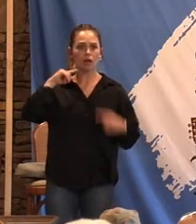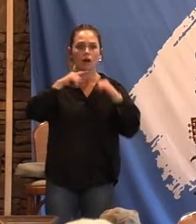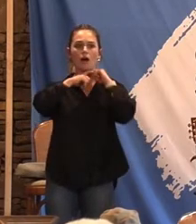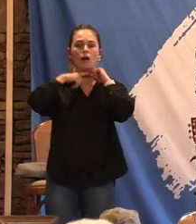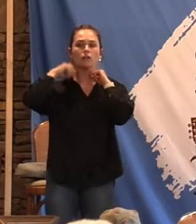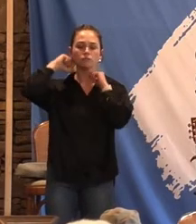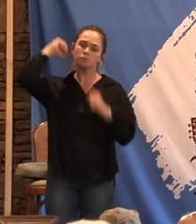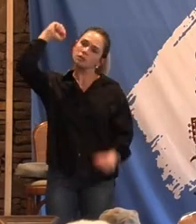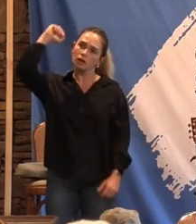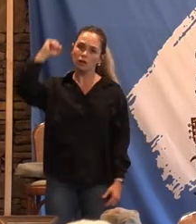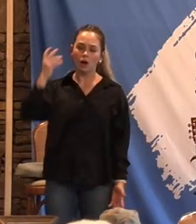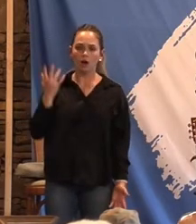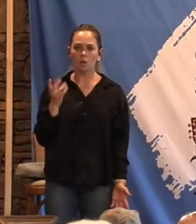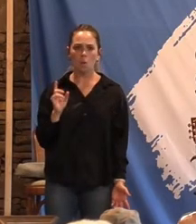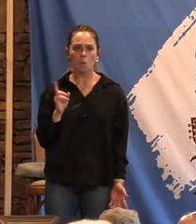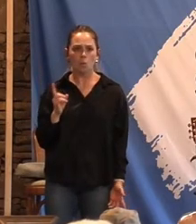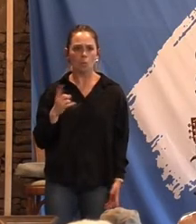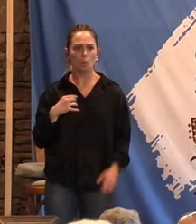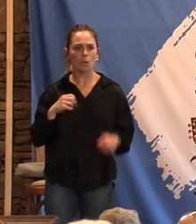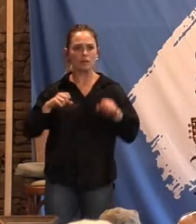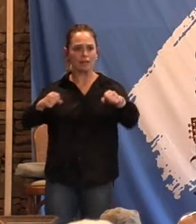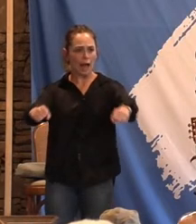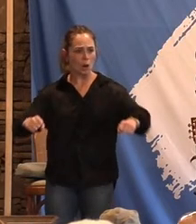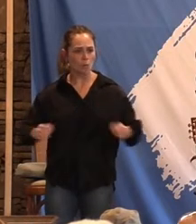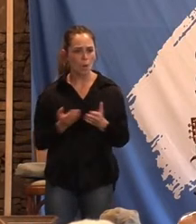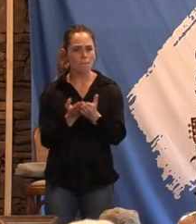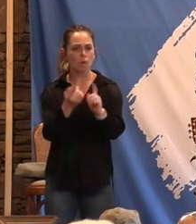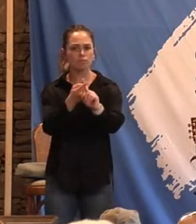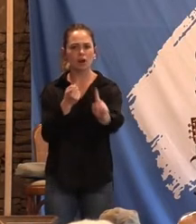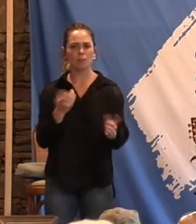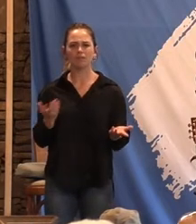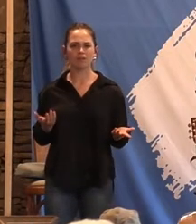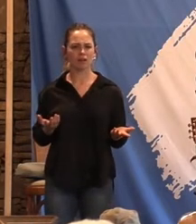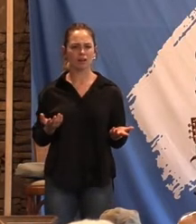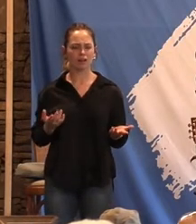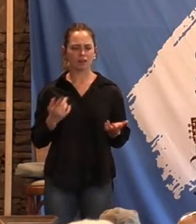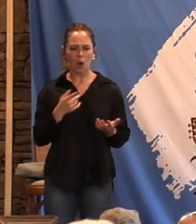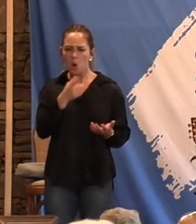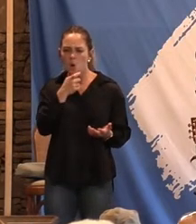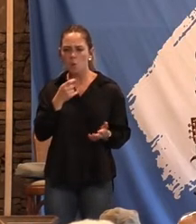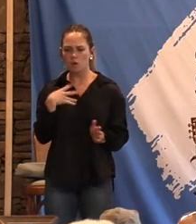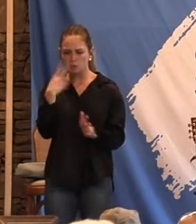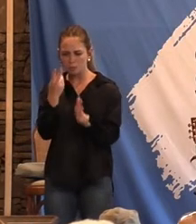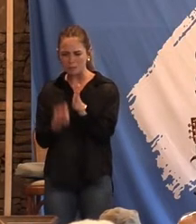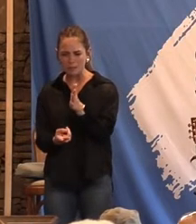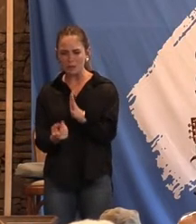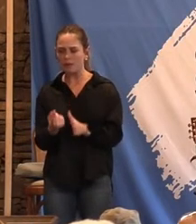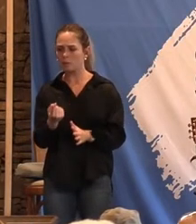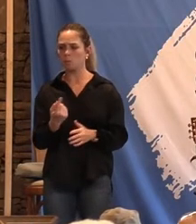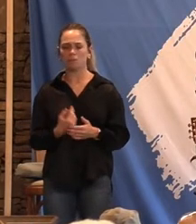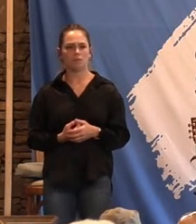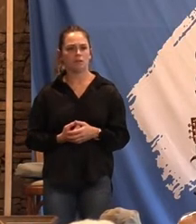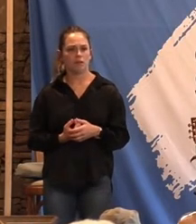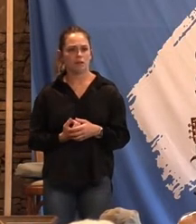himself. And where did that rowboat come from anyway? And who'd want to be buried in one?